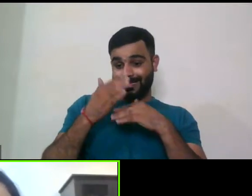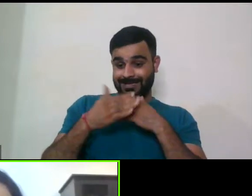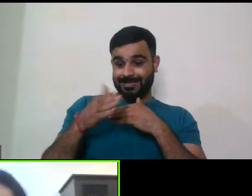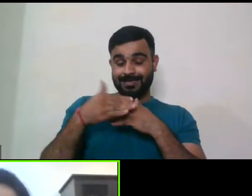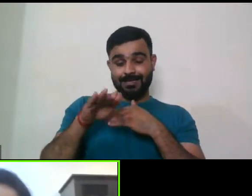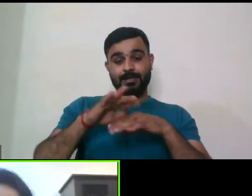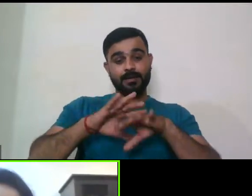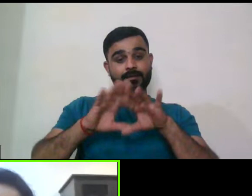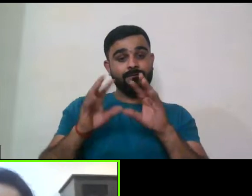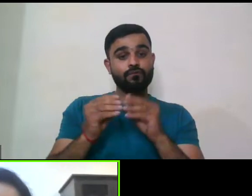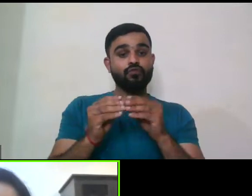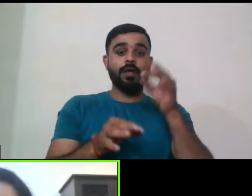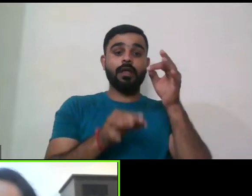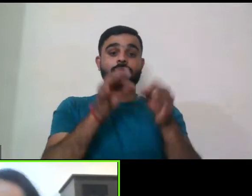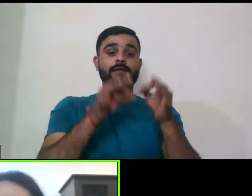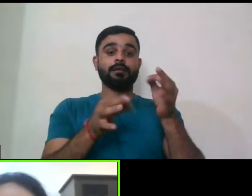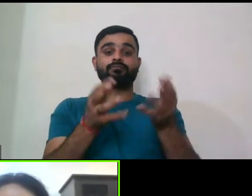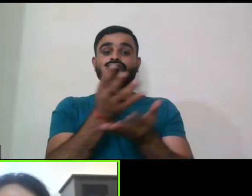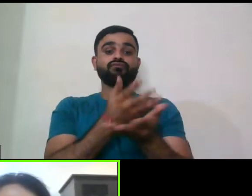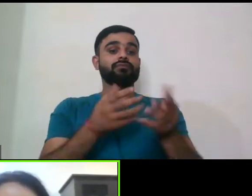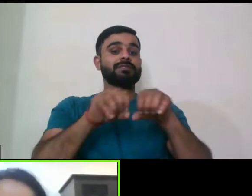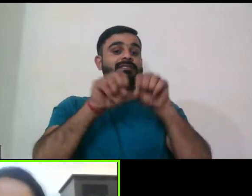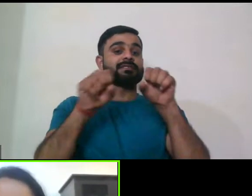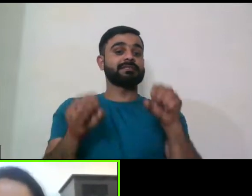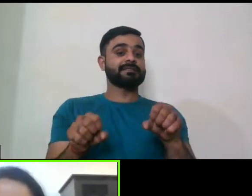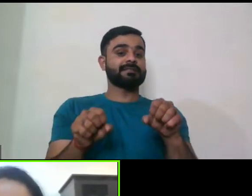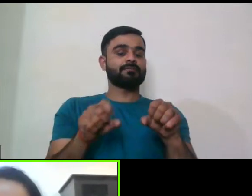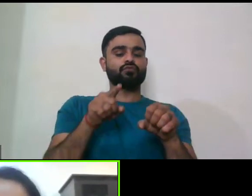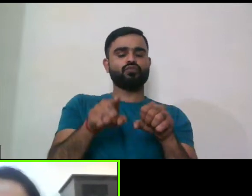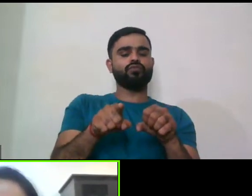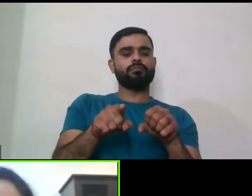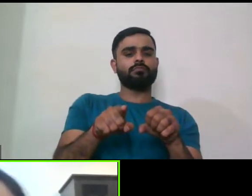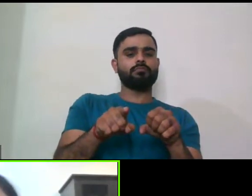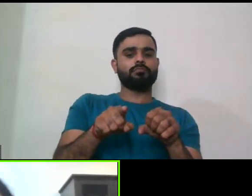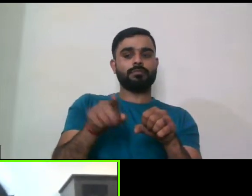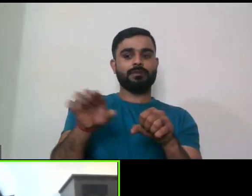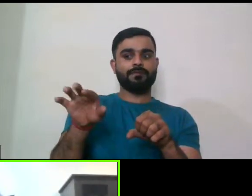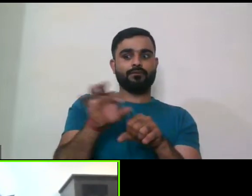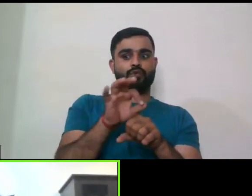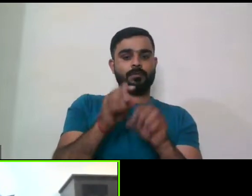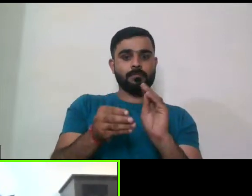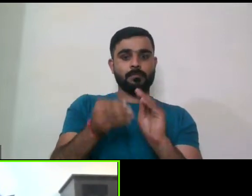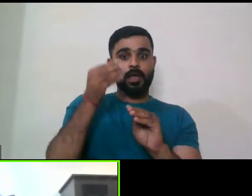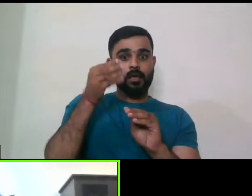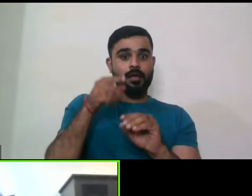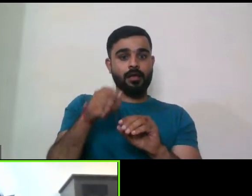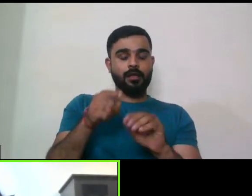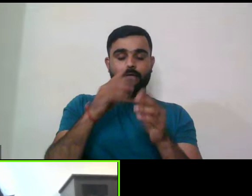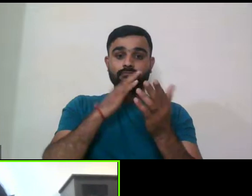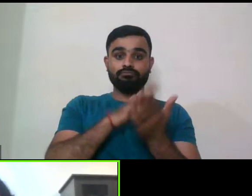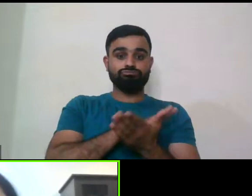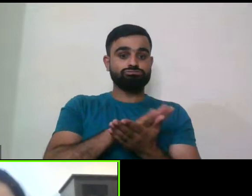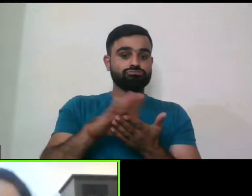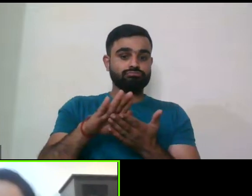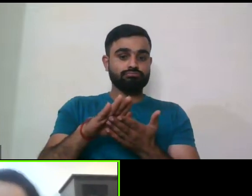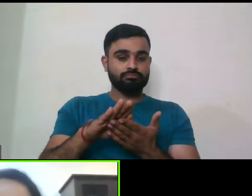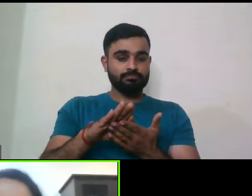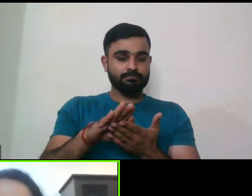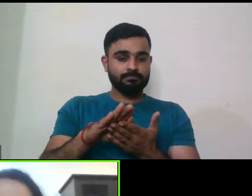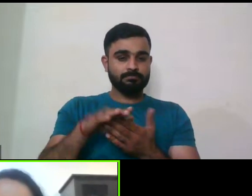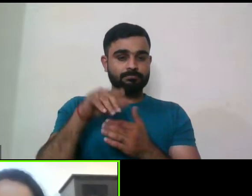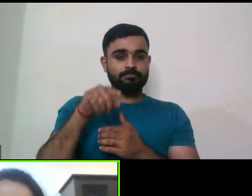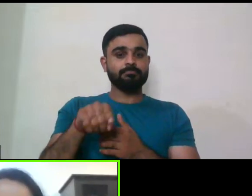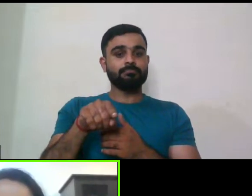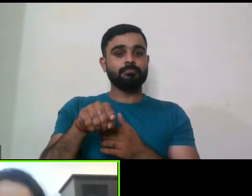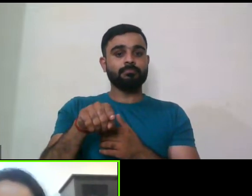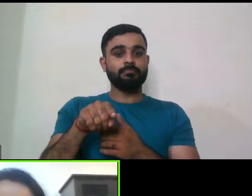the entire justice system, wherein you tweak this a little bit, you bring in transparency a little bit over there.